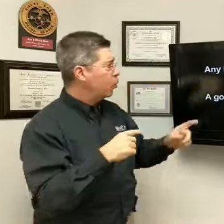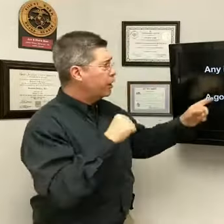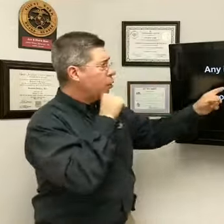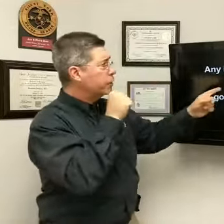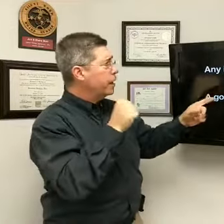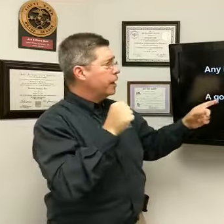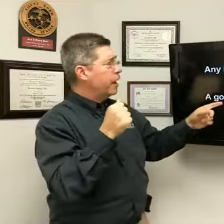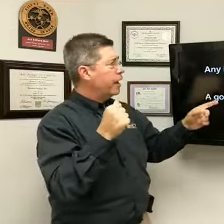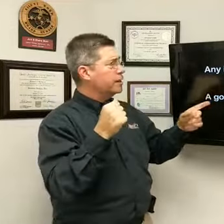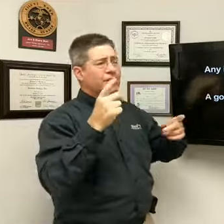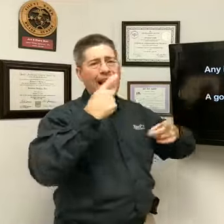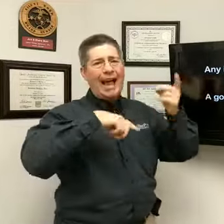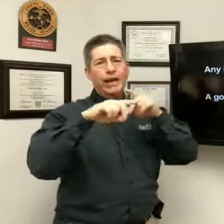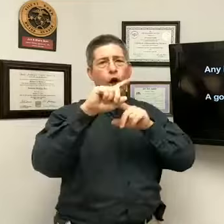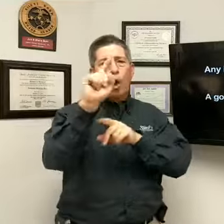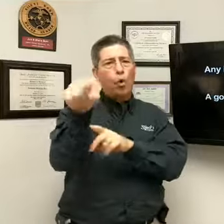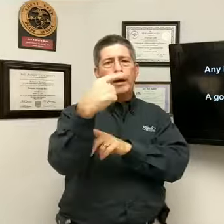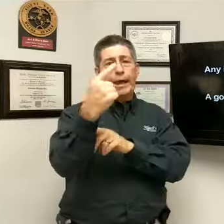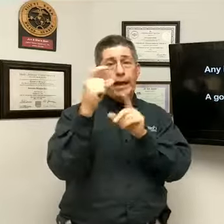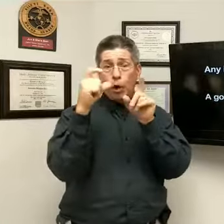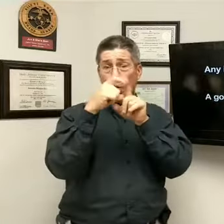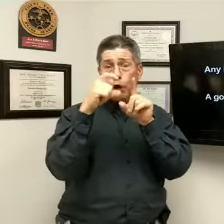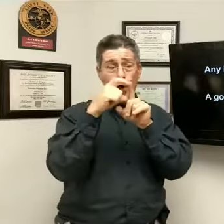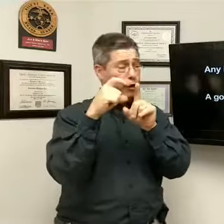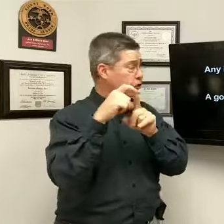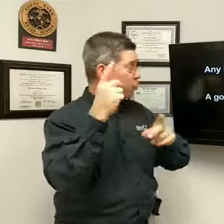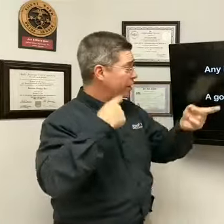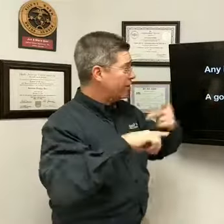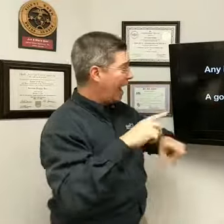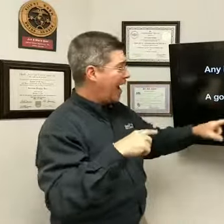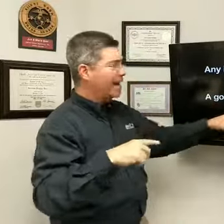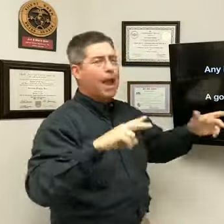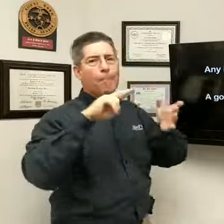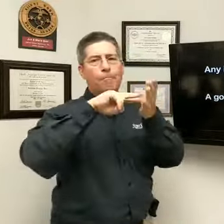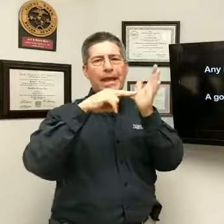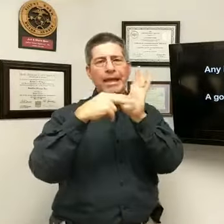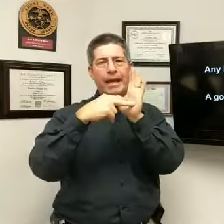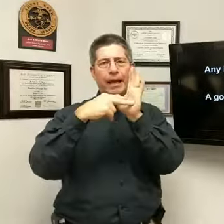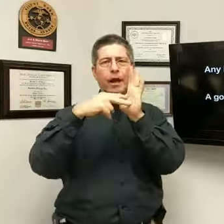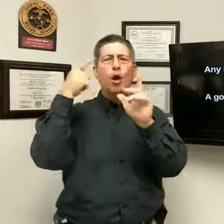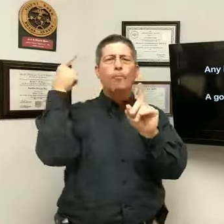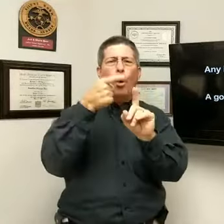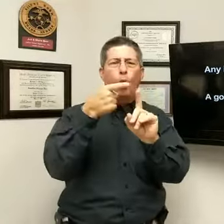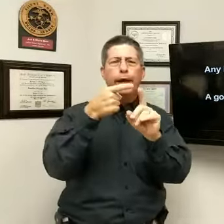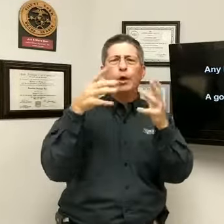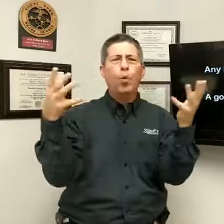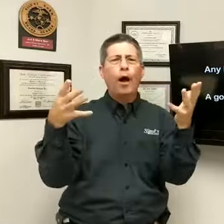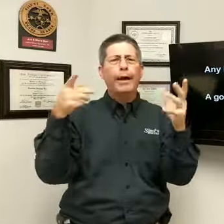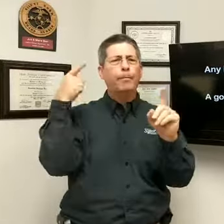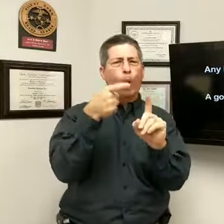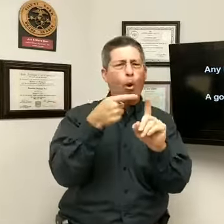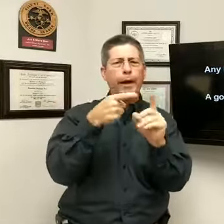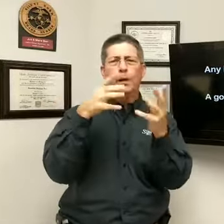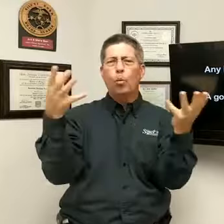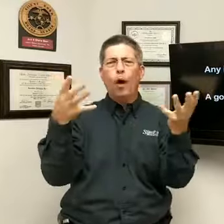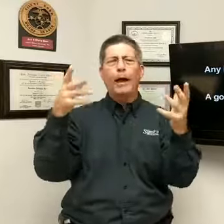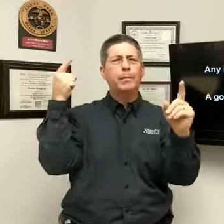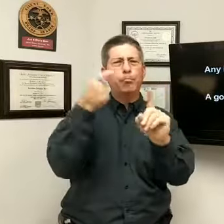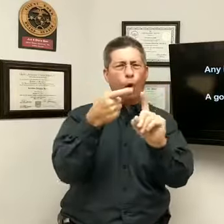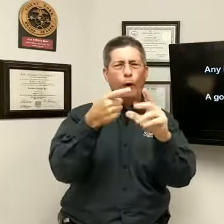don't sign only words. We sign meaning. Point what, point what, point